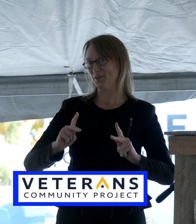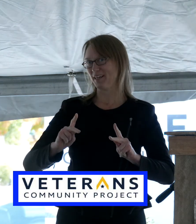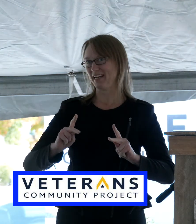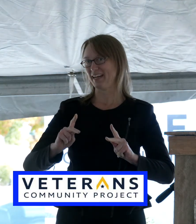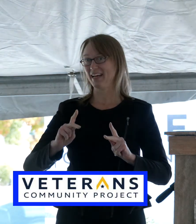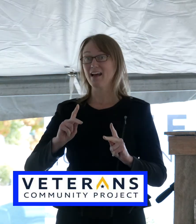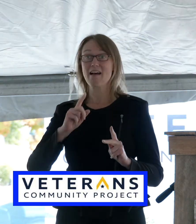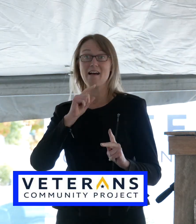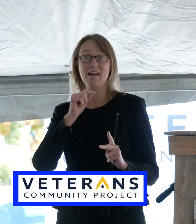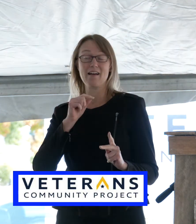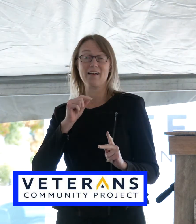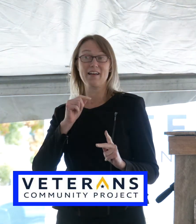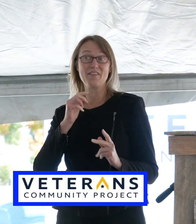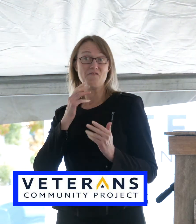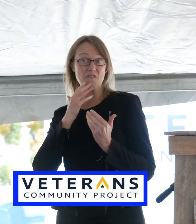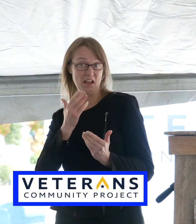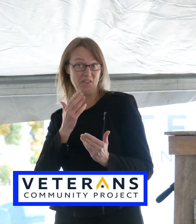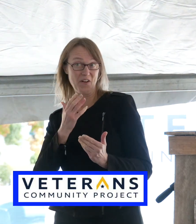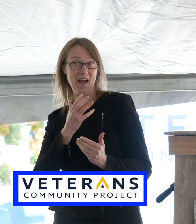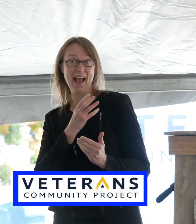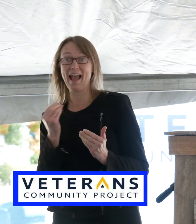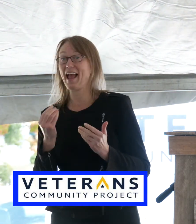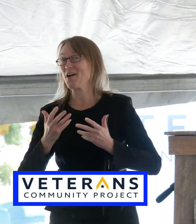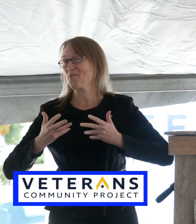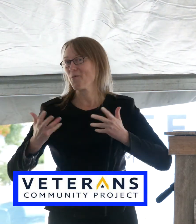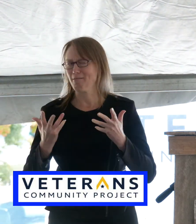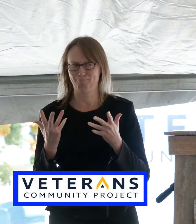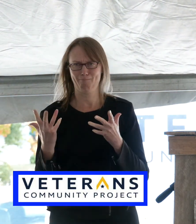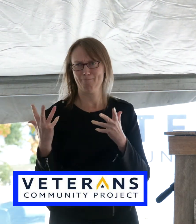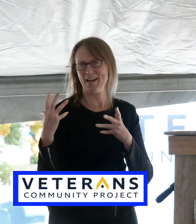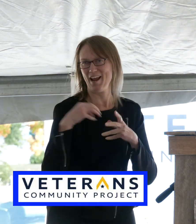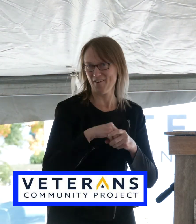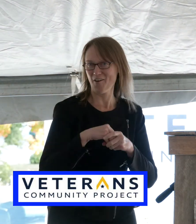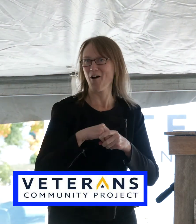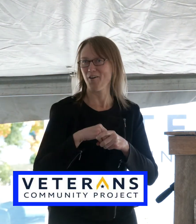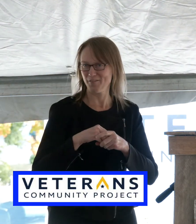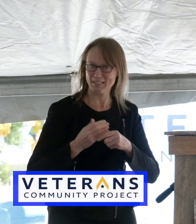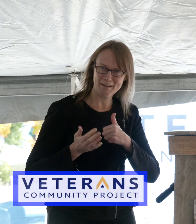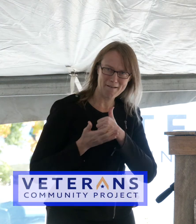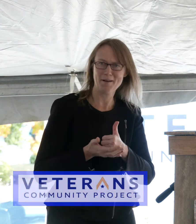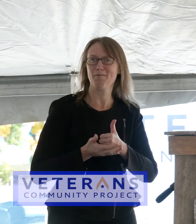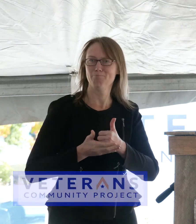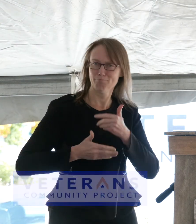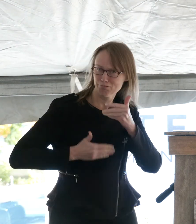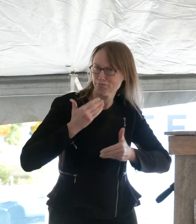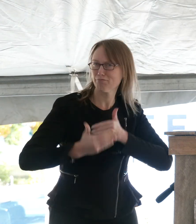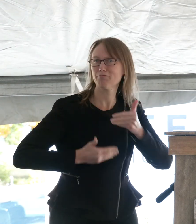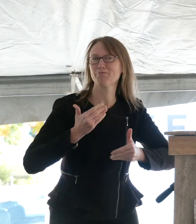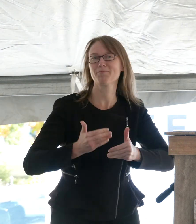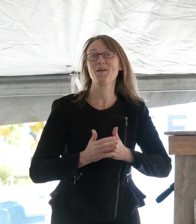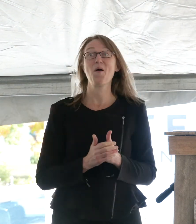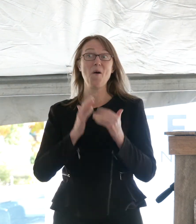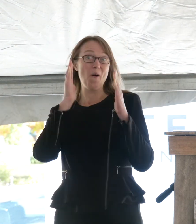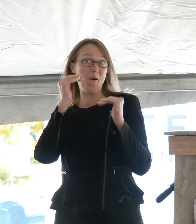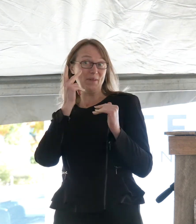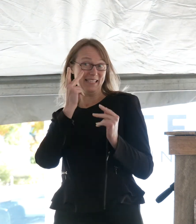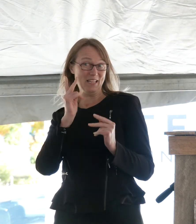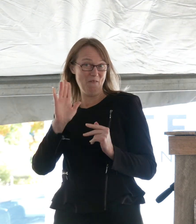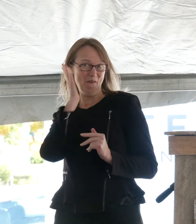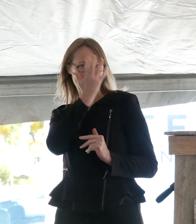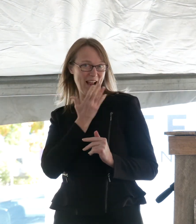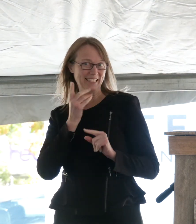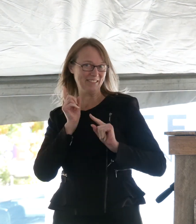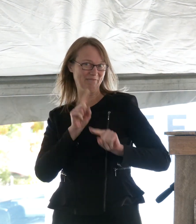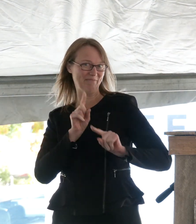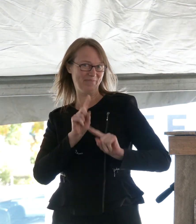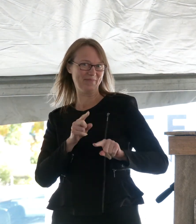involved. So we hope that over the next few years, over the next few months especially, we see all of these same faces out here as well. We're going to